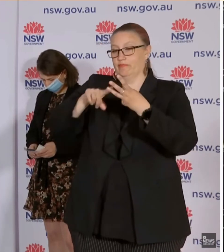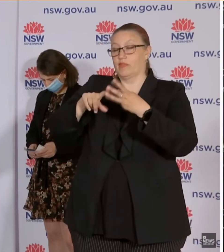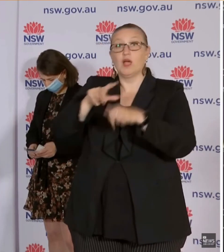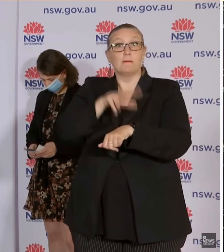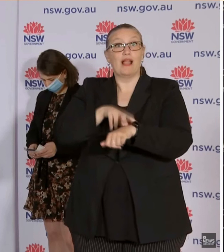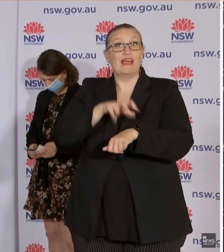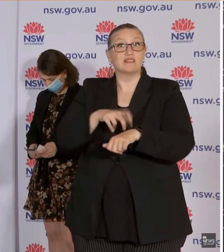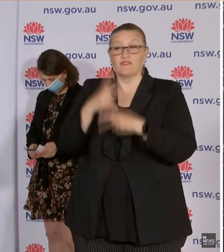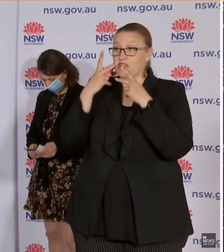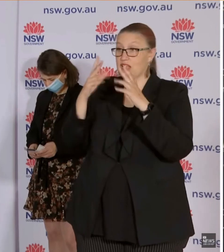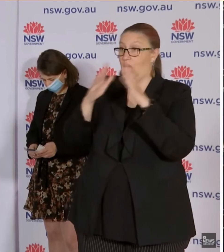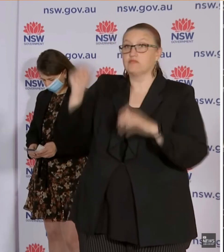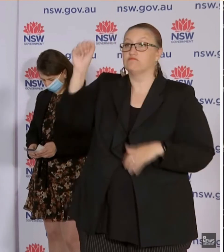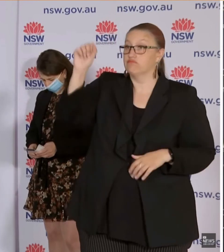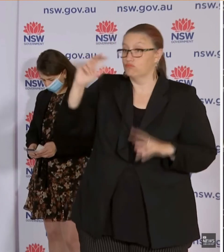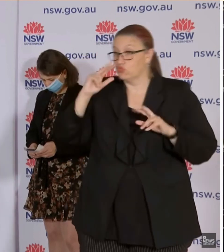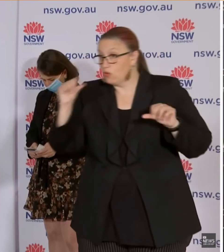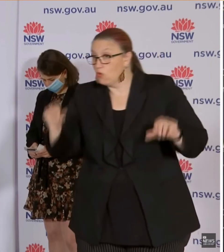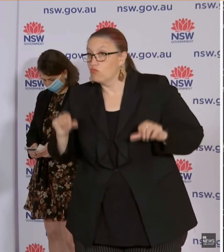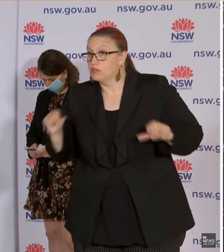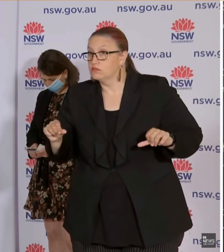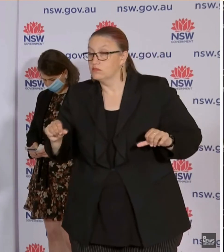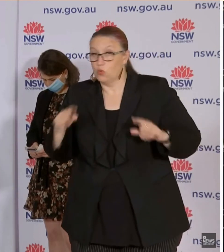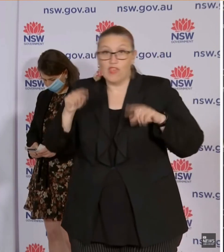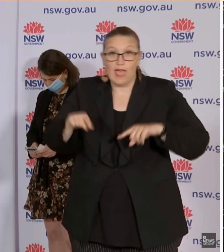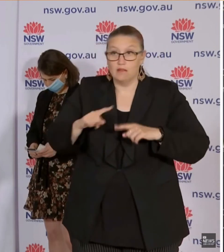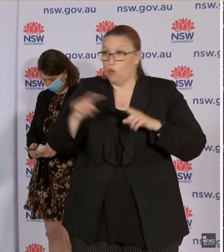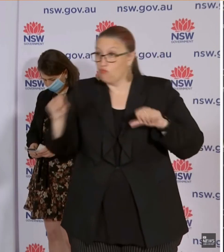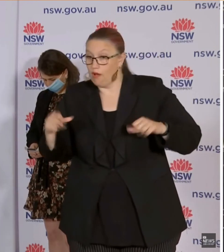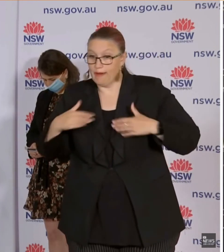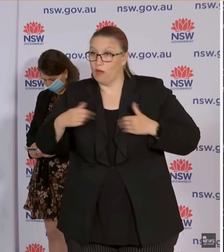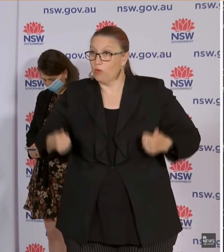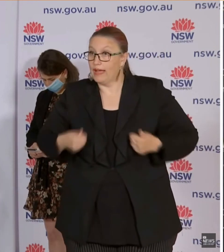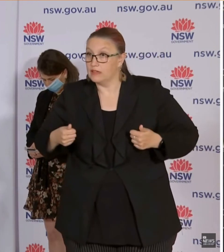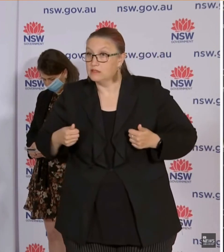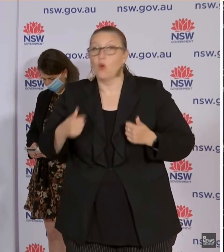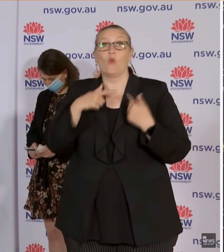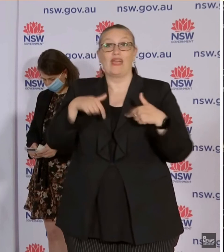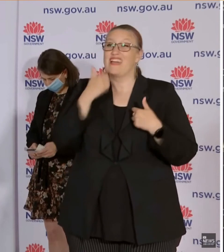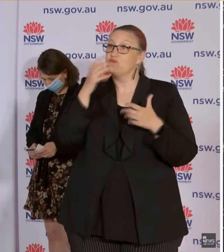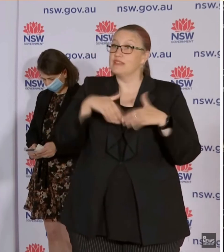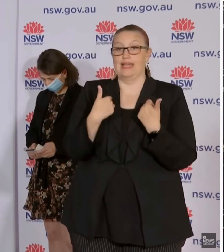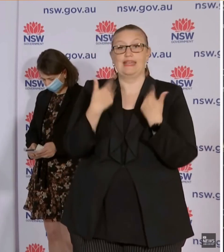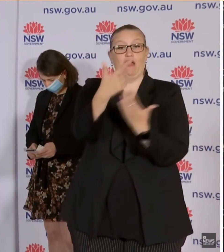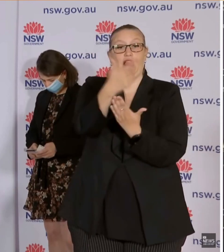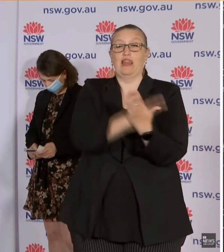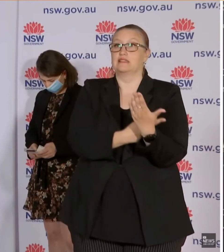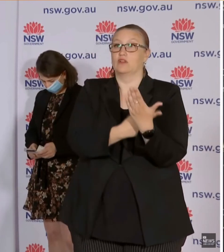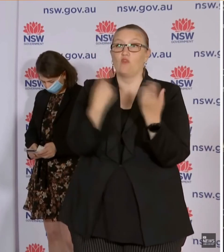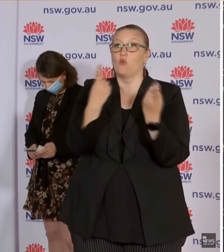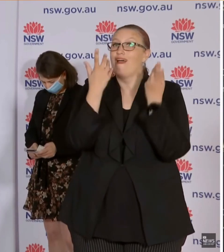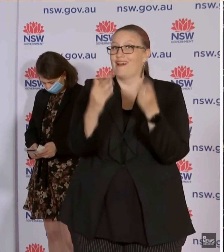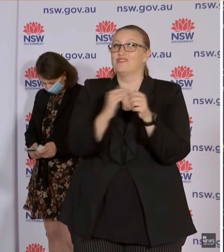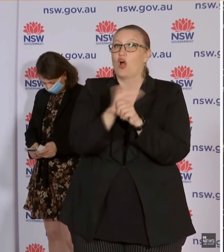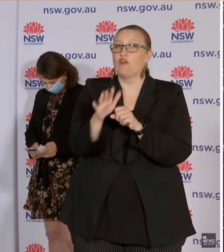are doing welfare checks. And so we provide a list every day of the cases, and police do visits for